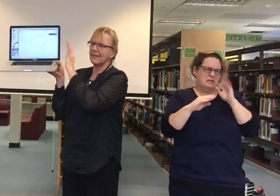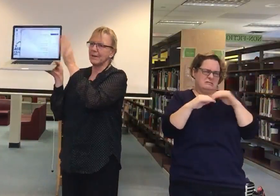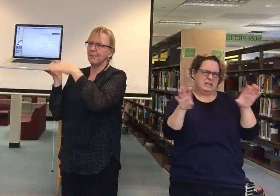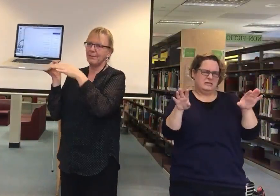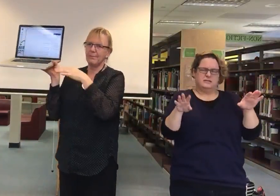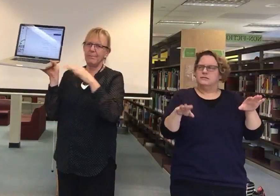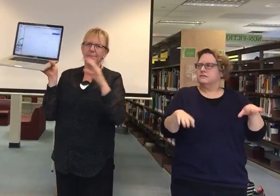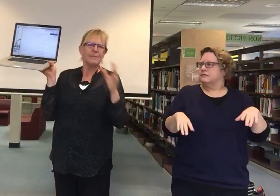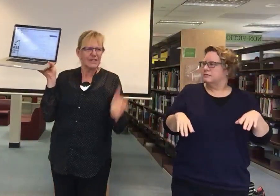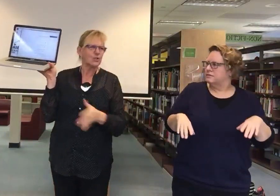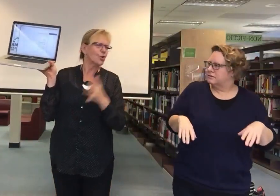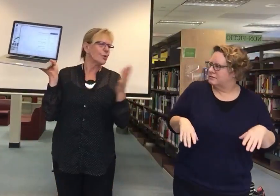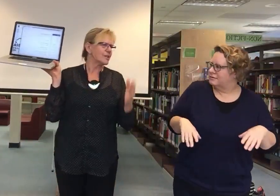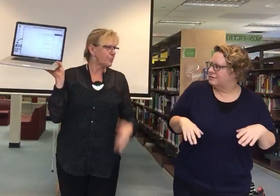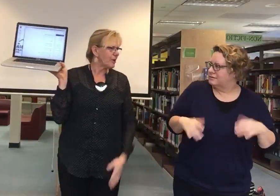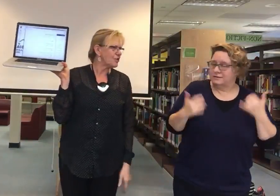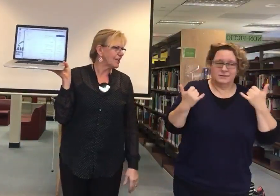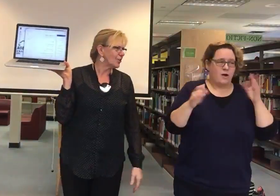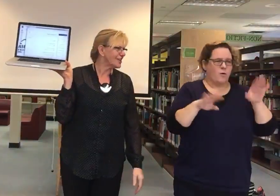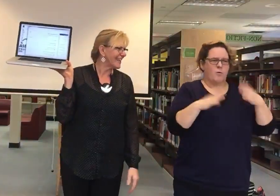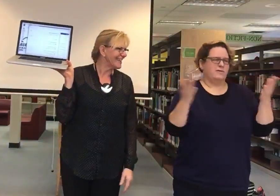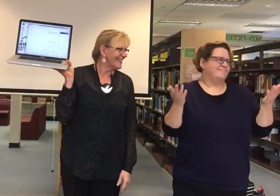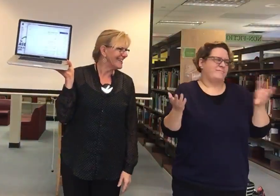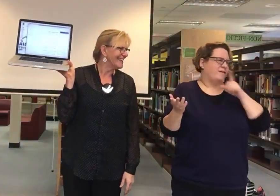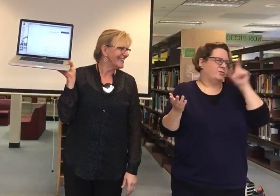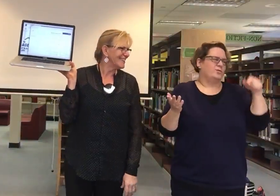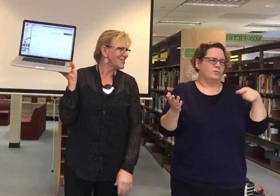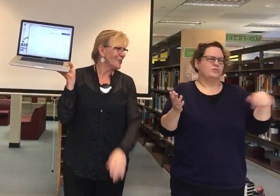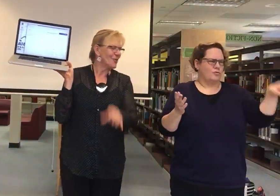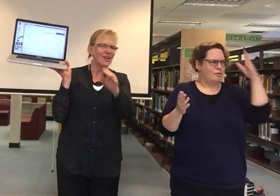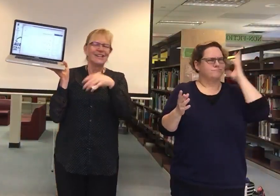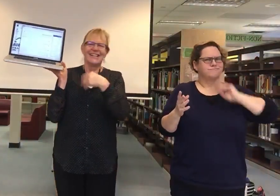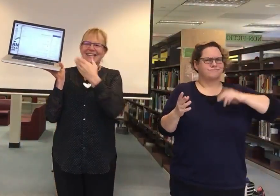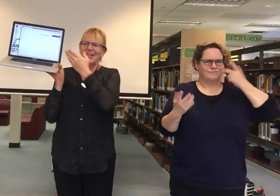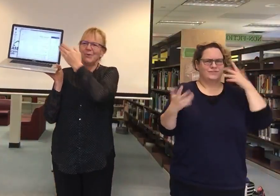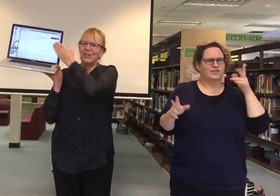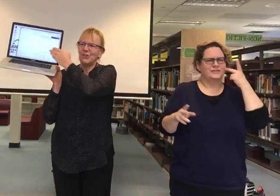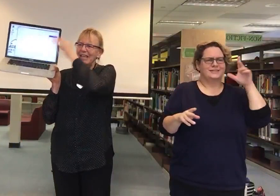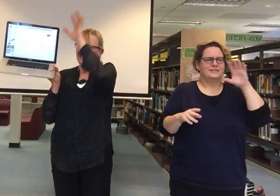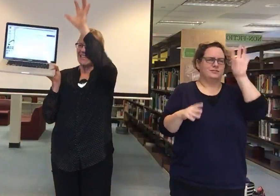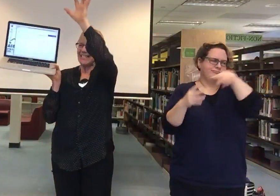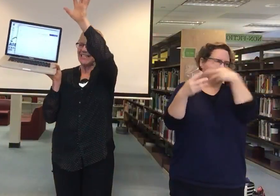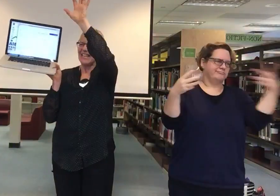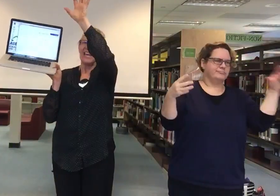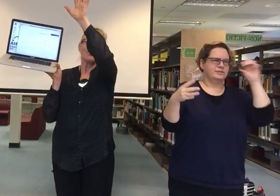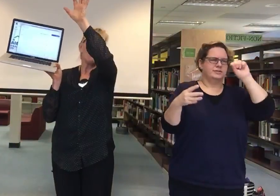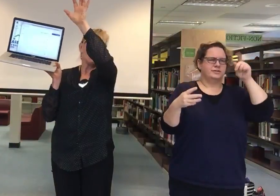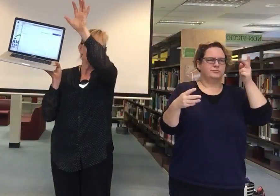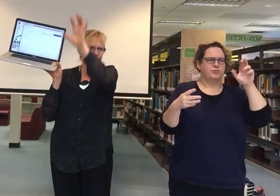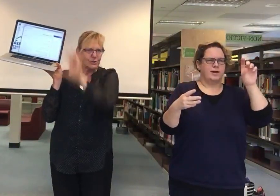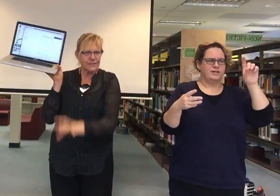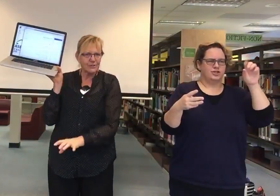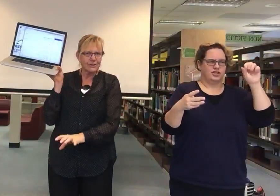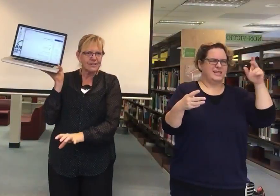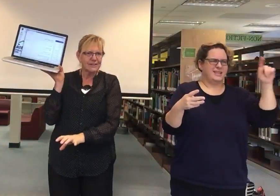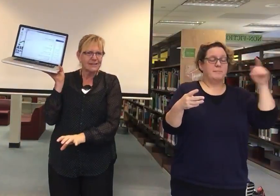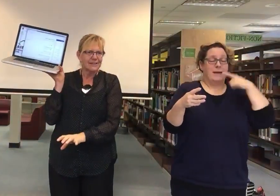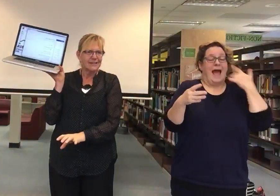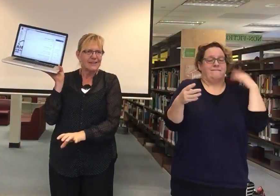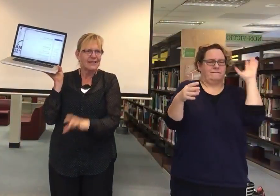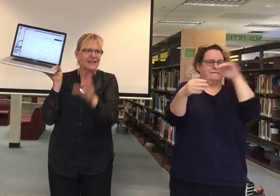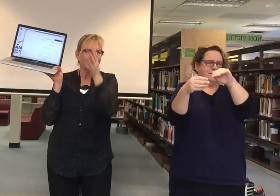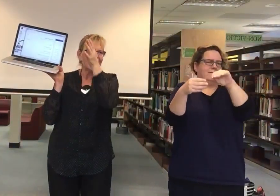won't open it up, because you know what a spreadsheet looks like. So when you get to this, it has all the school